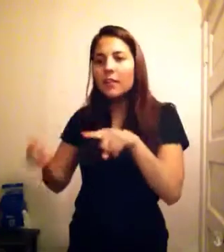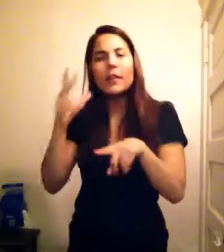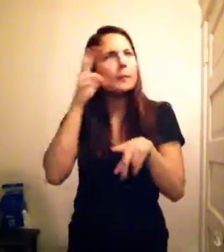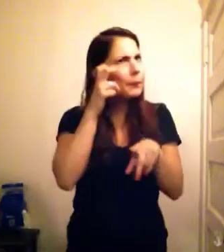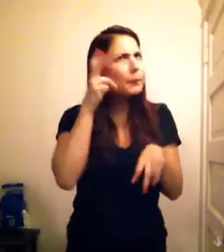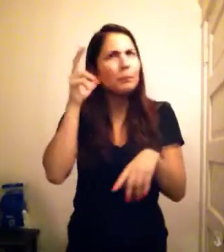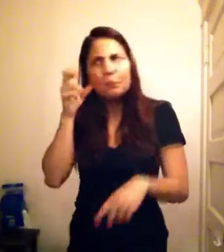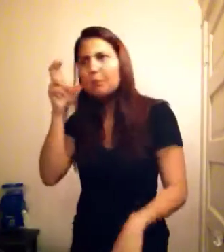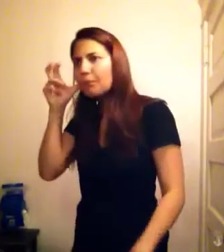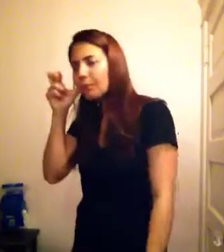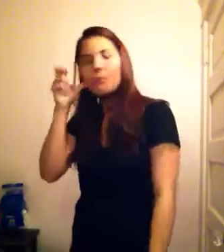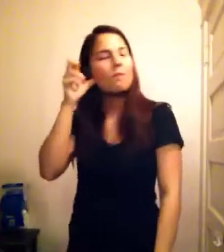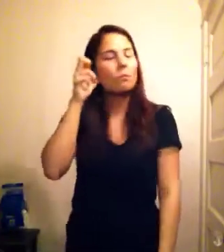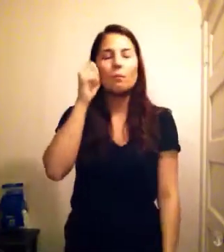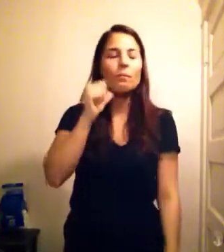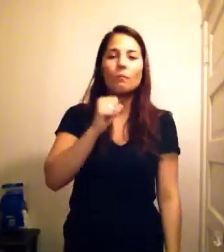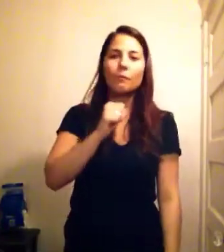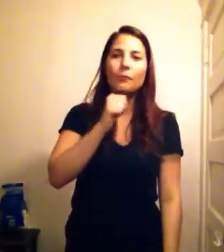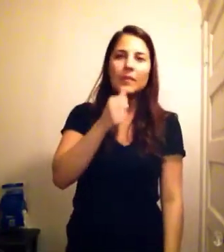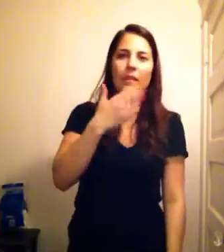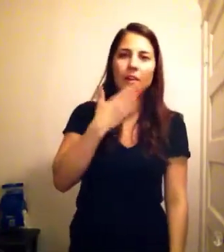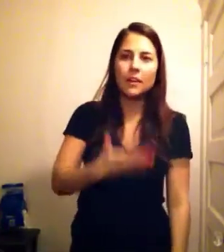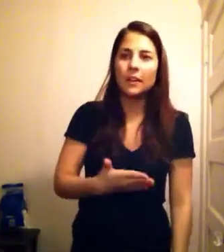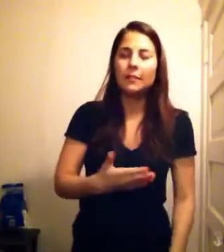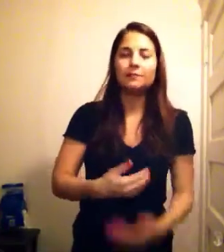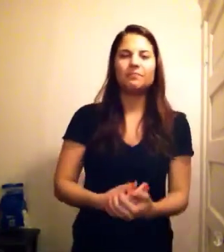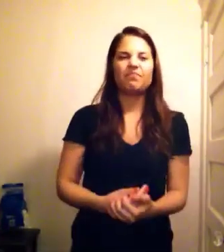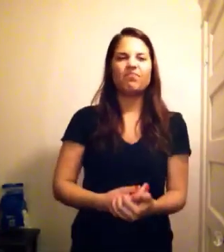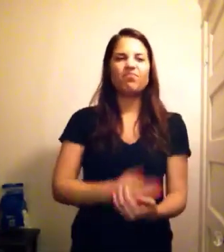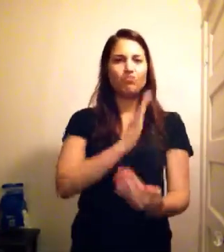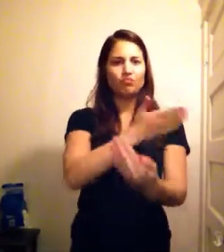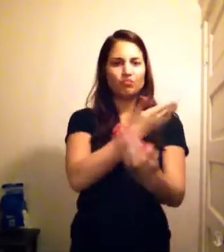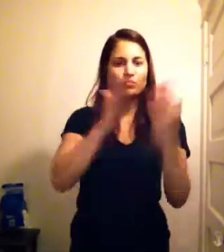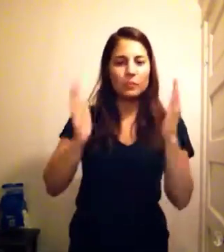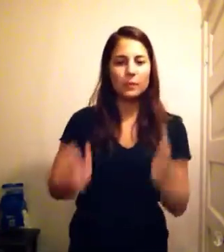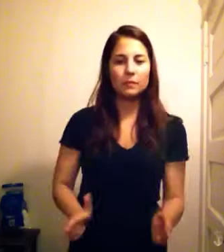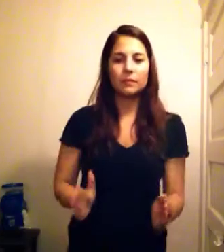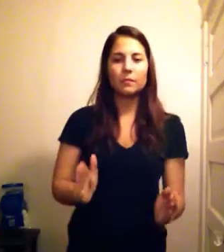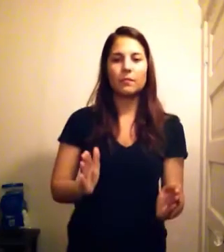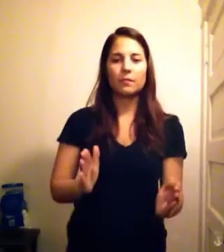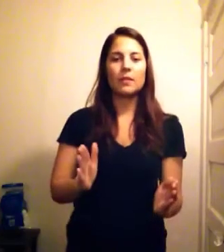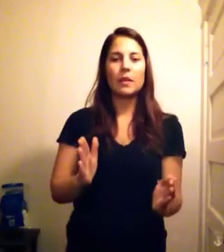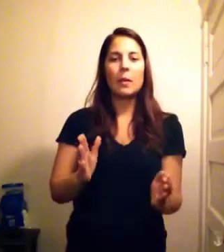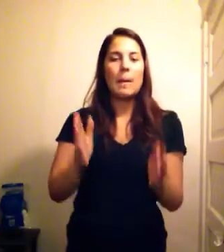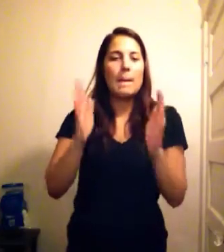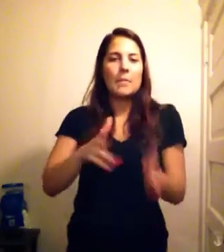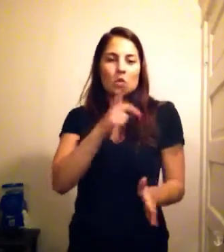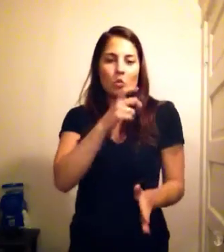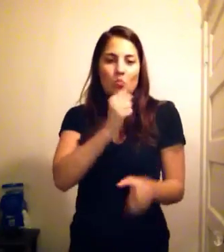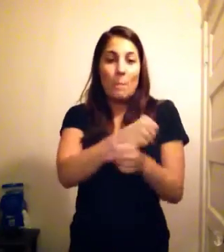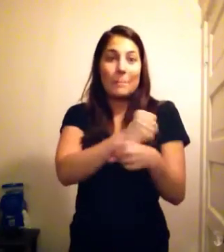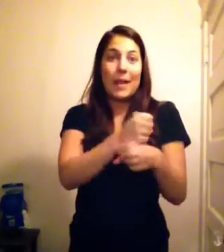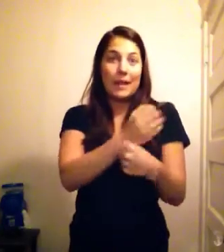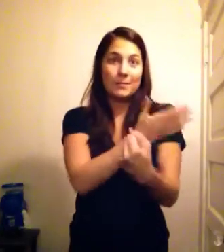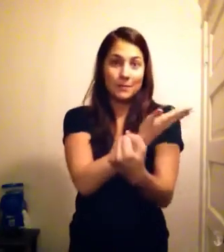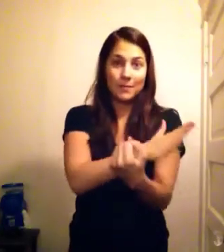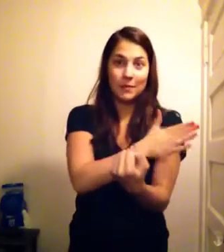it also misses the point of what the composer and the conductor are trying to deliver to you. They wanted you to get the gist,